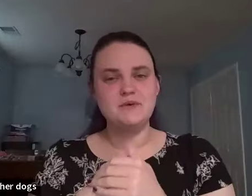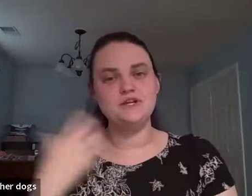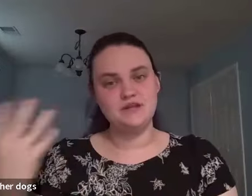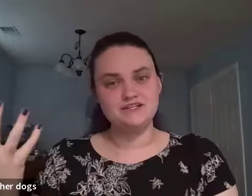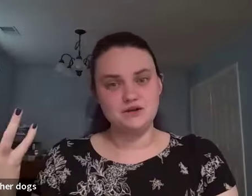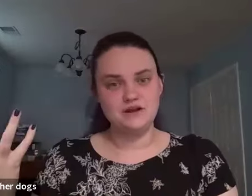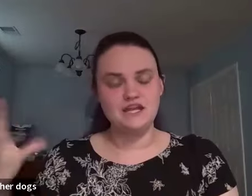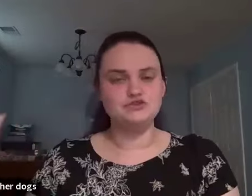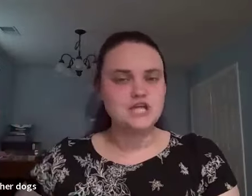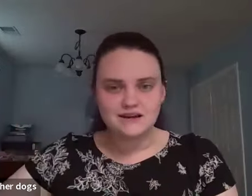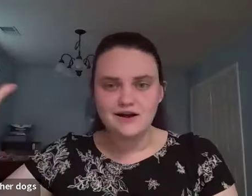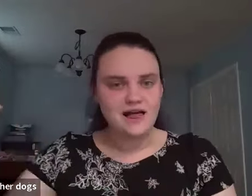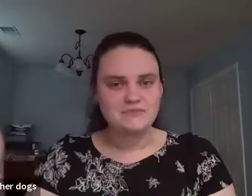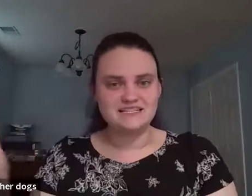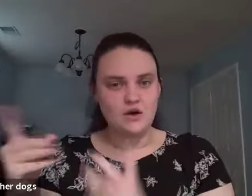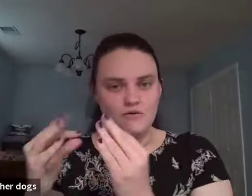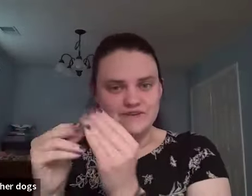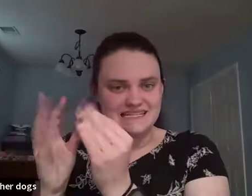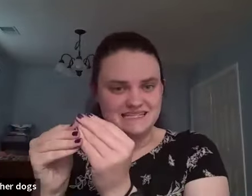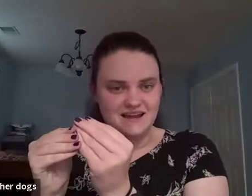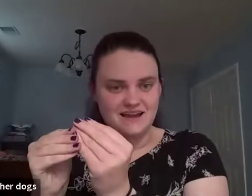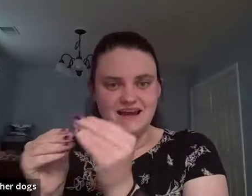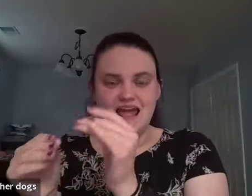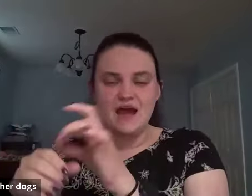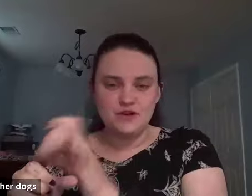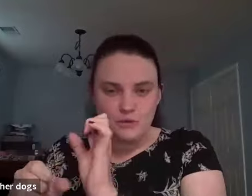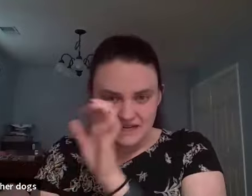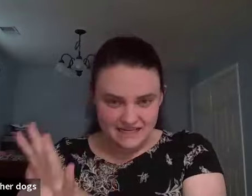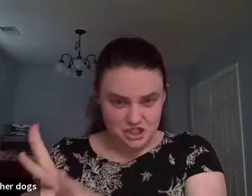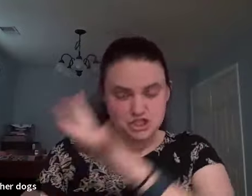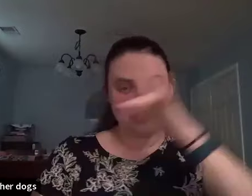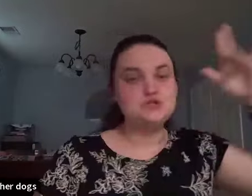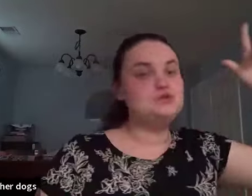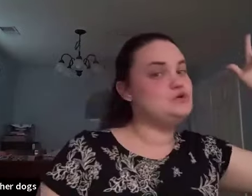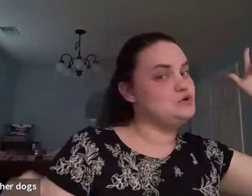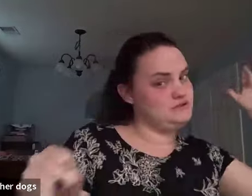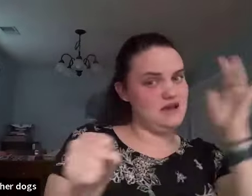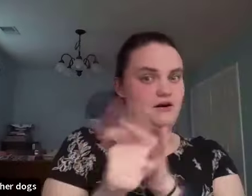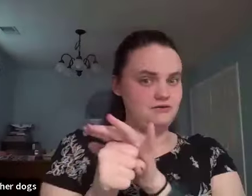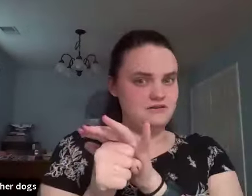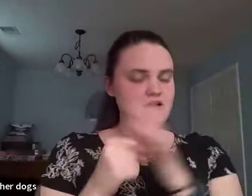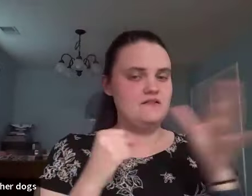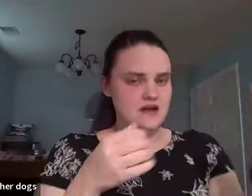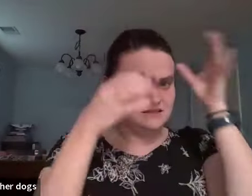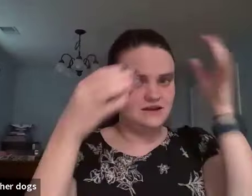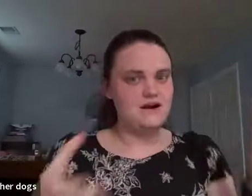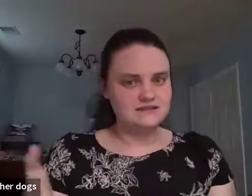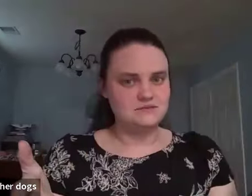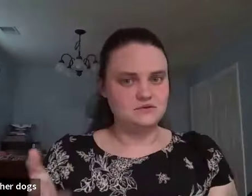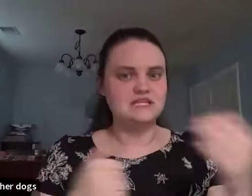about when you get a soda and you shake it all up and it's all fizzy inside, and when you open it, it just shoots out. That's the concept with